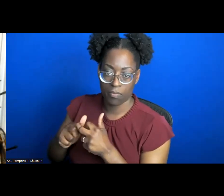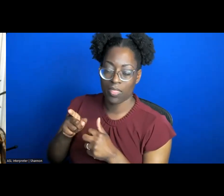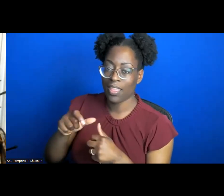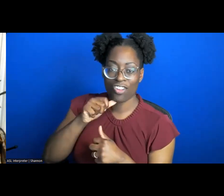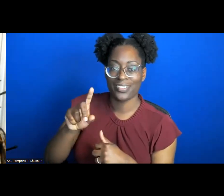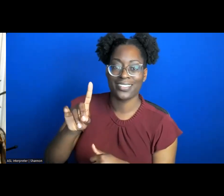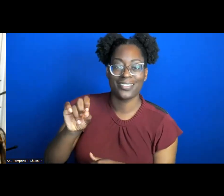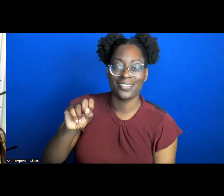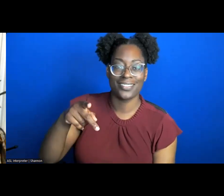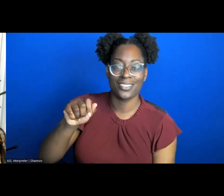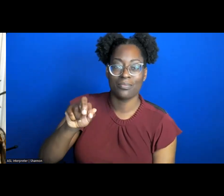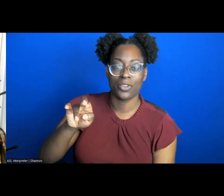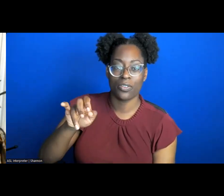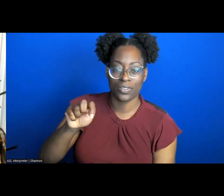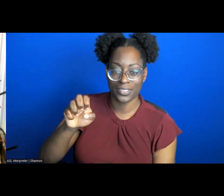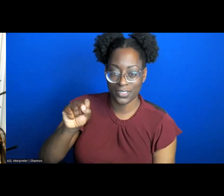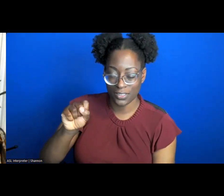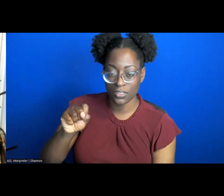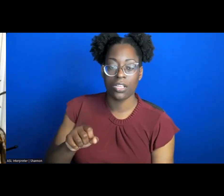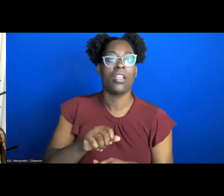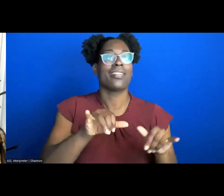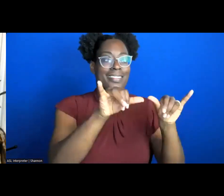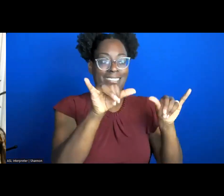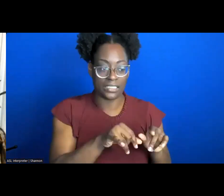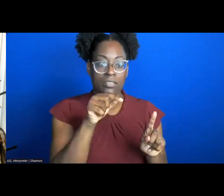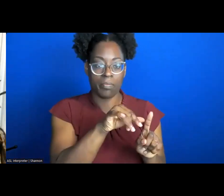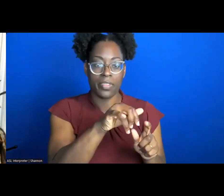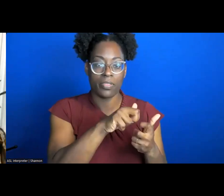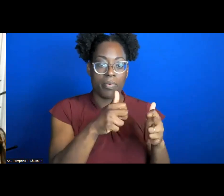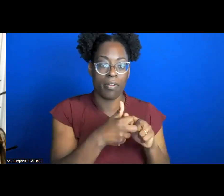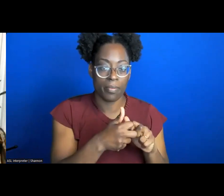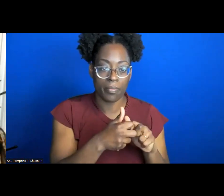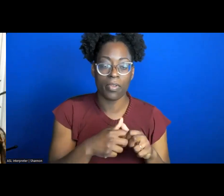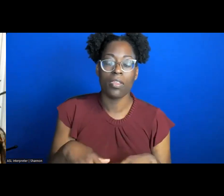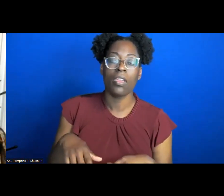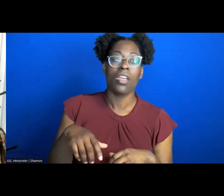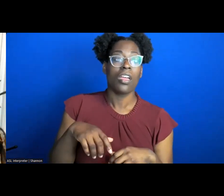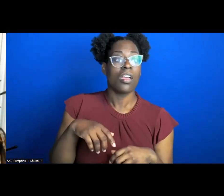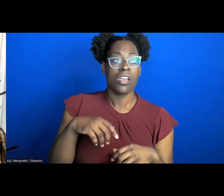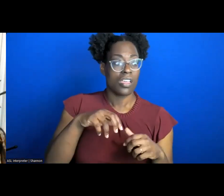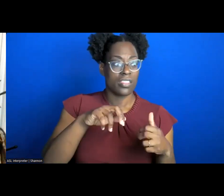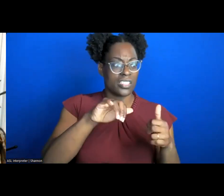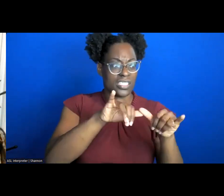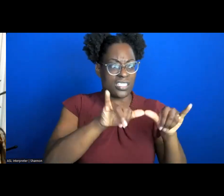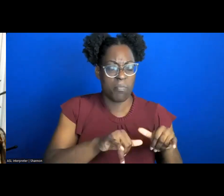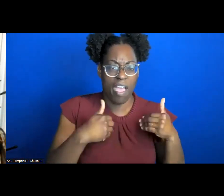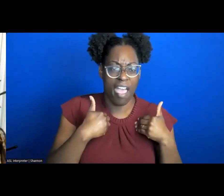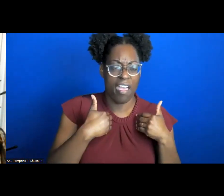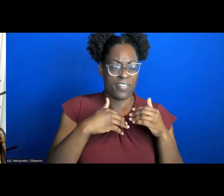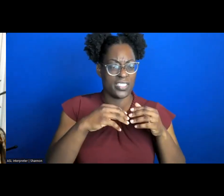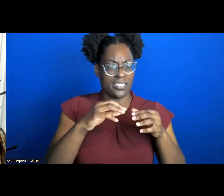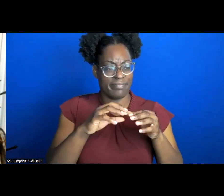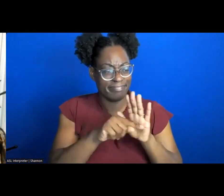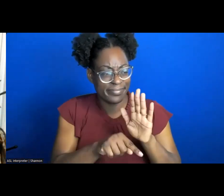disparities. Anti-Blackness is the root and the amplifier of disparities for Black children, and it has been that way for over 400